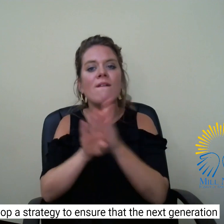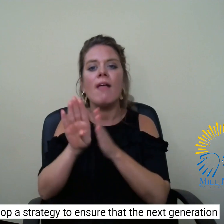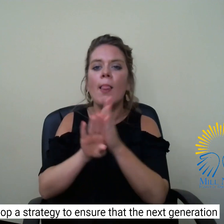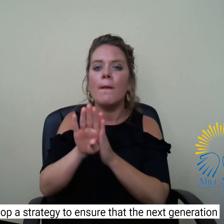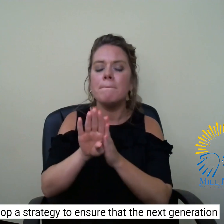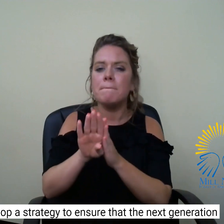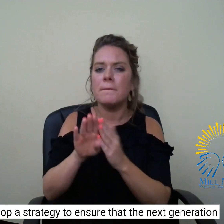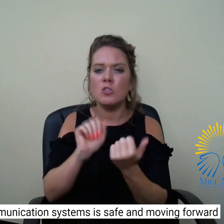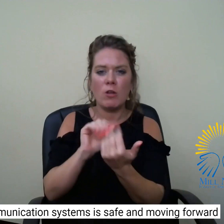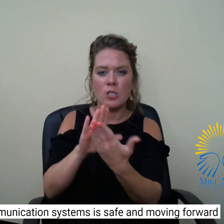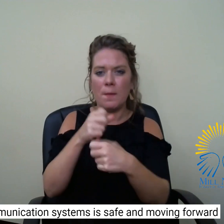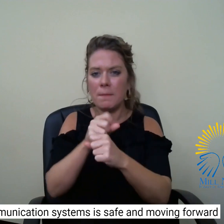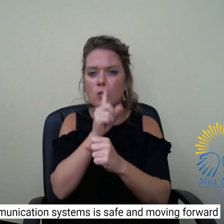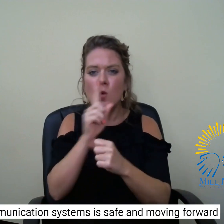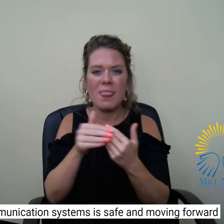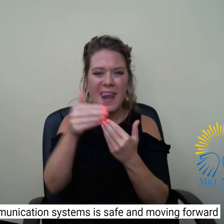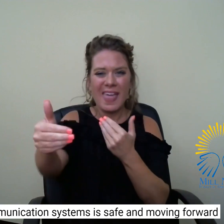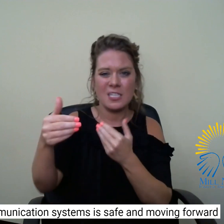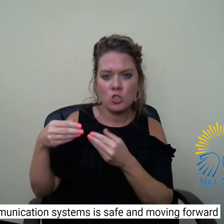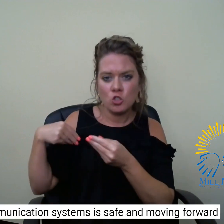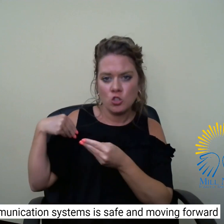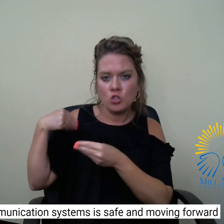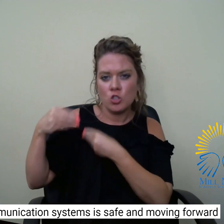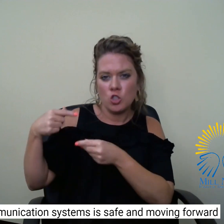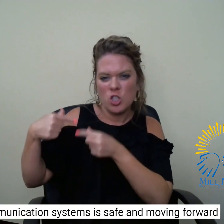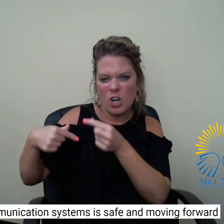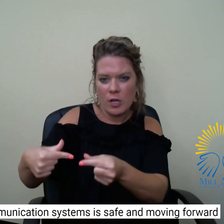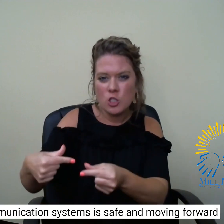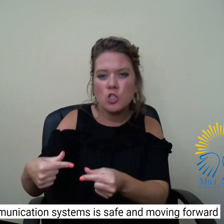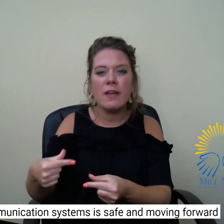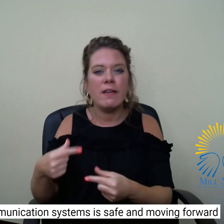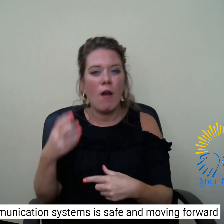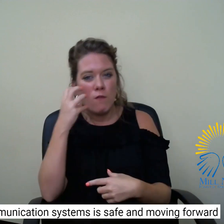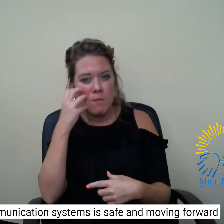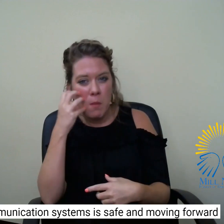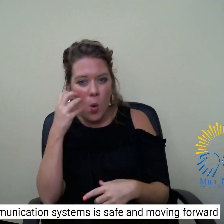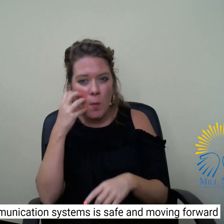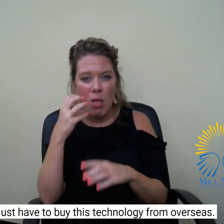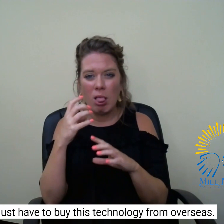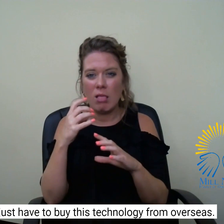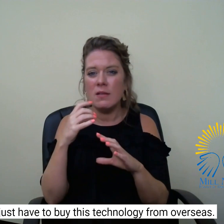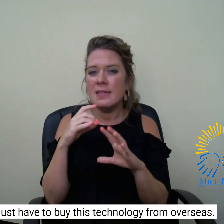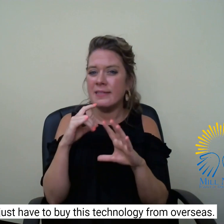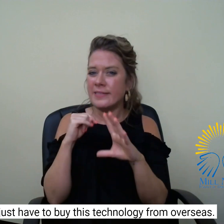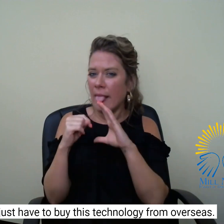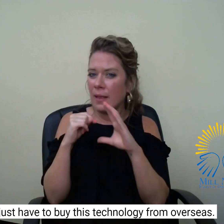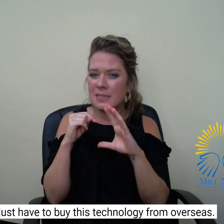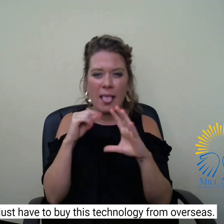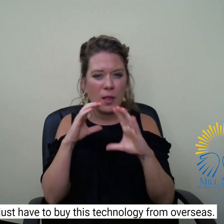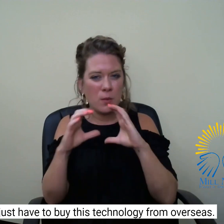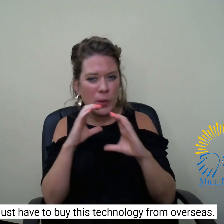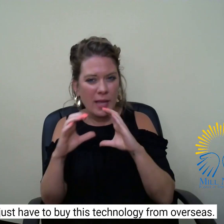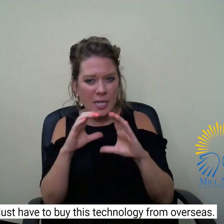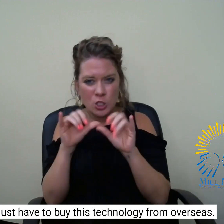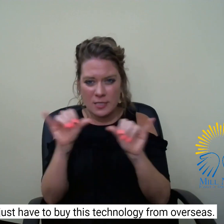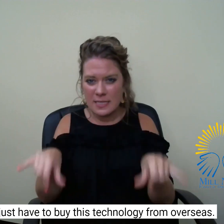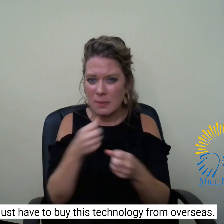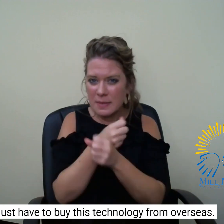next generation of mobile telecommunication systems is safe and moving forward, and that we don't just have to buy this technology from